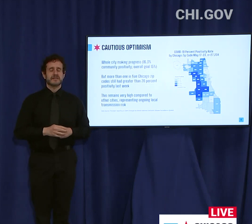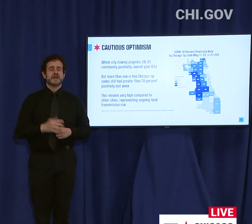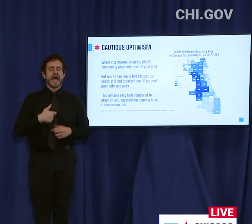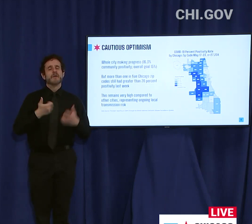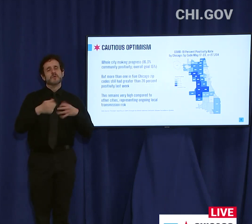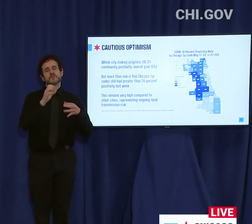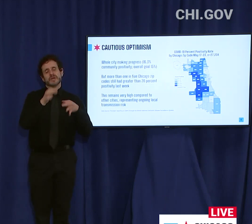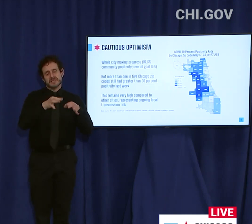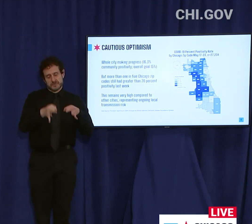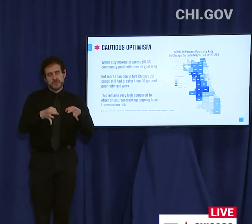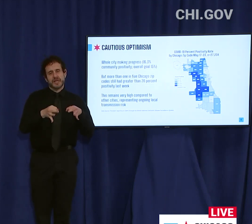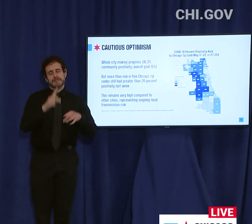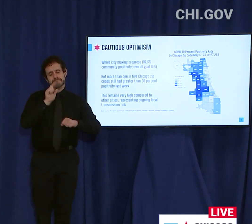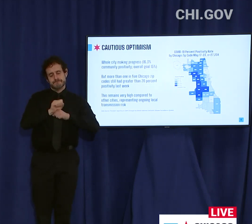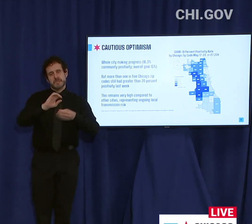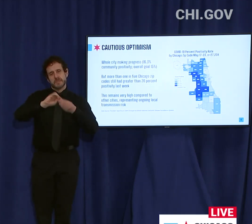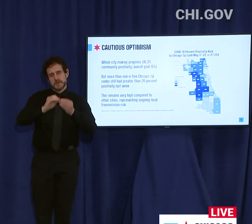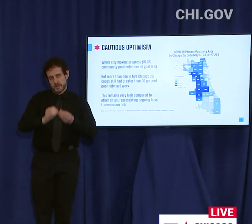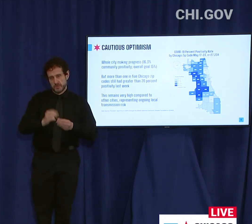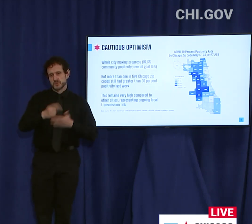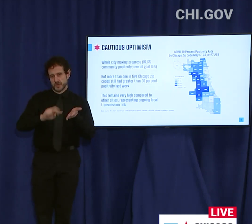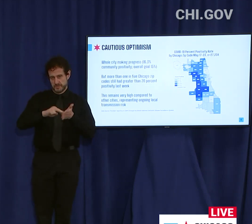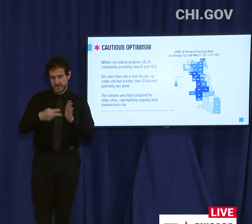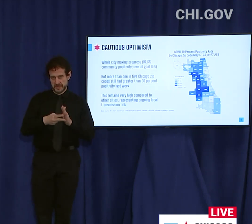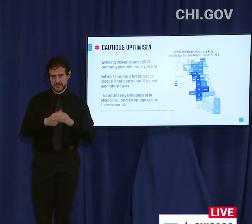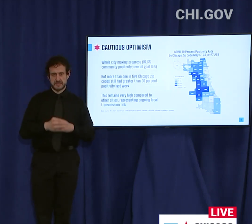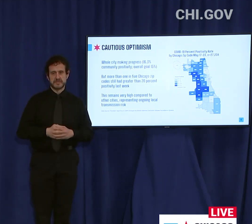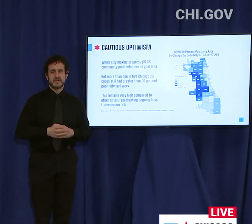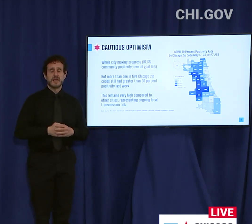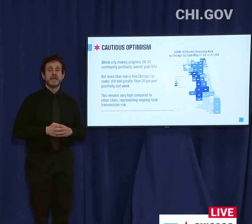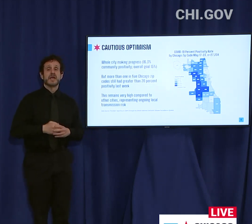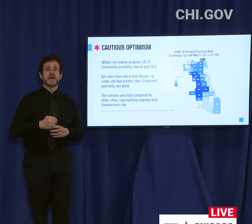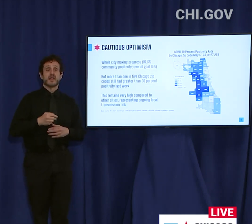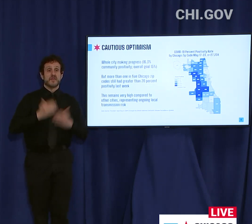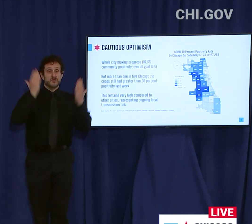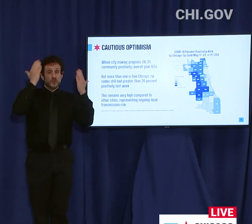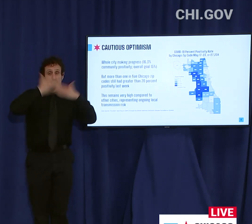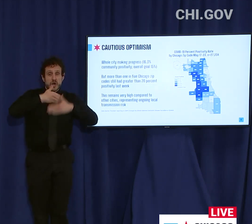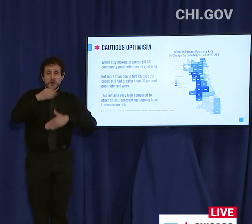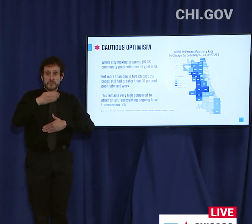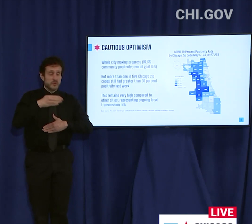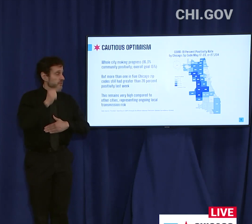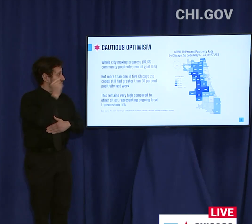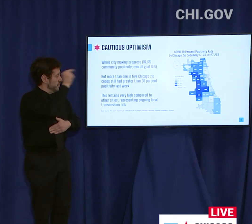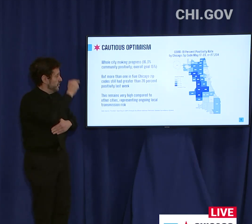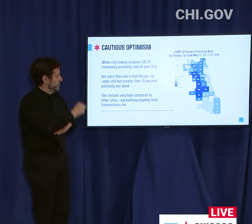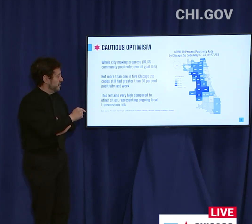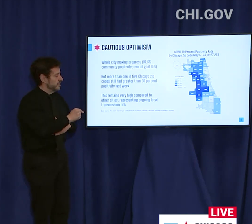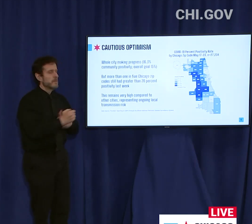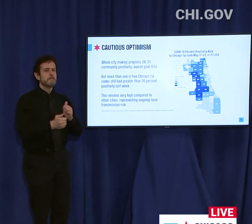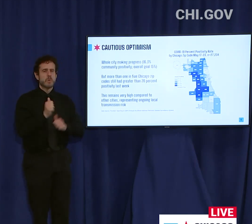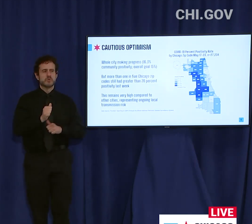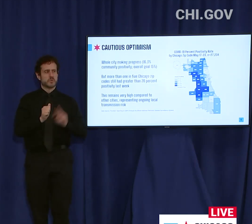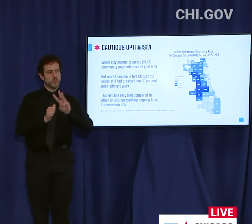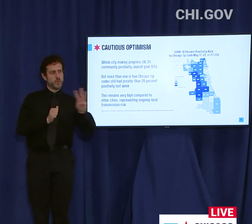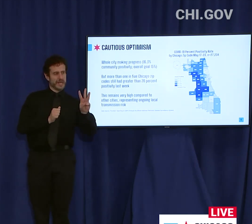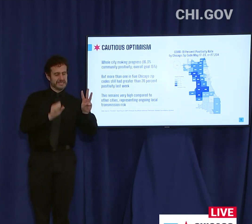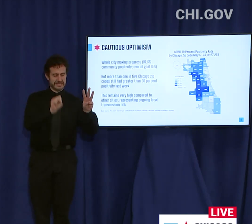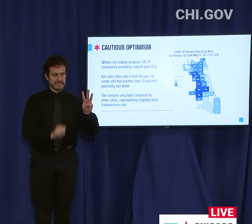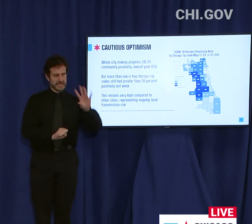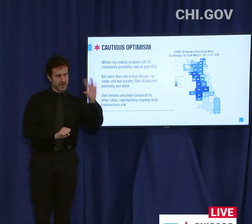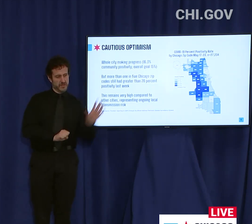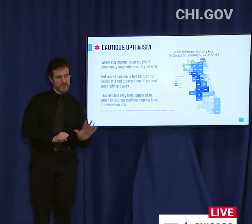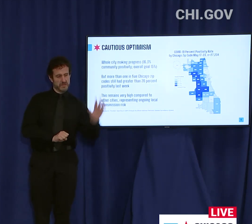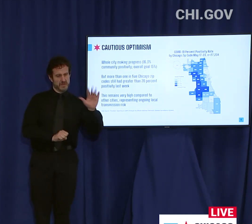translate the what this is in detail. So those darkest zip codes, primarily on the west and south sides,